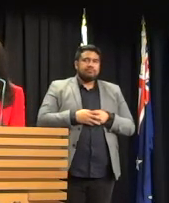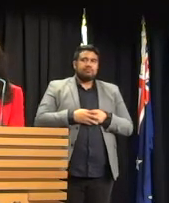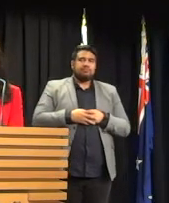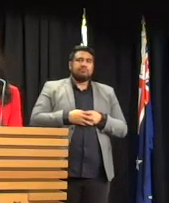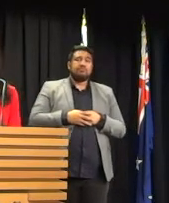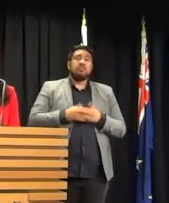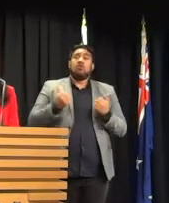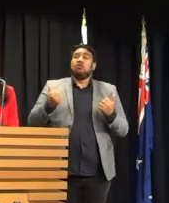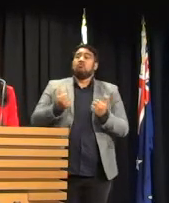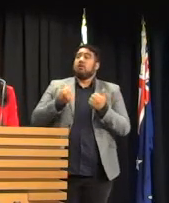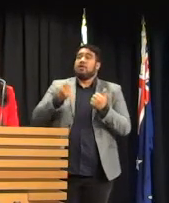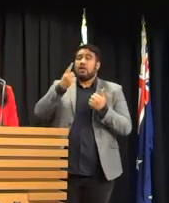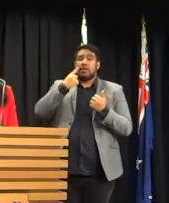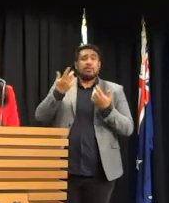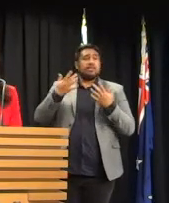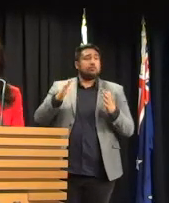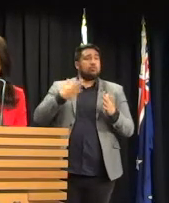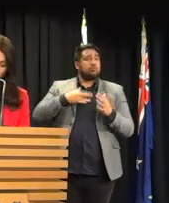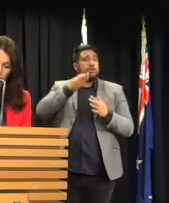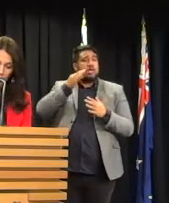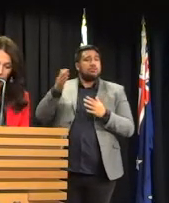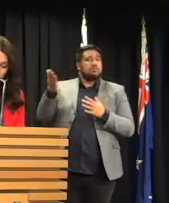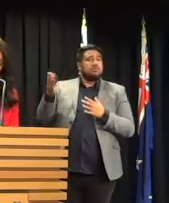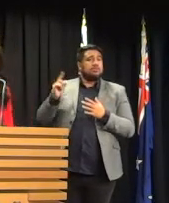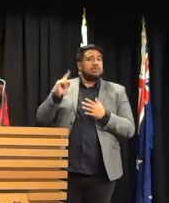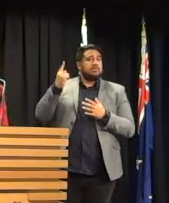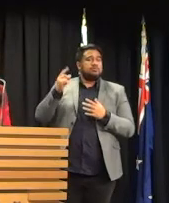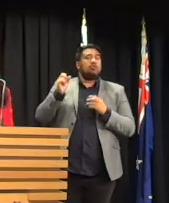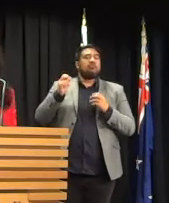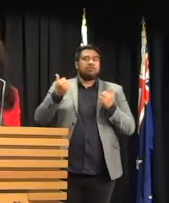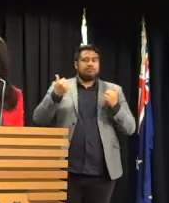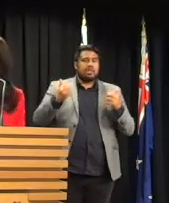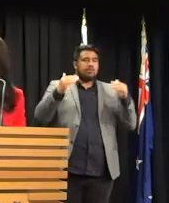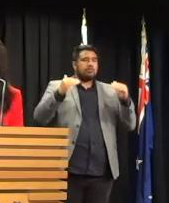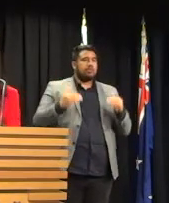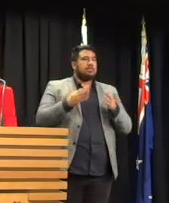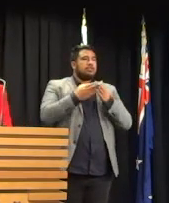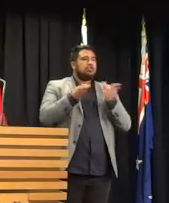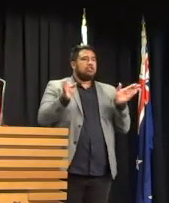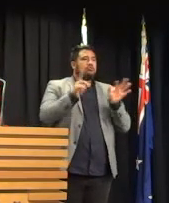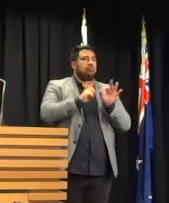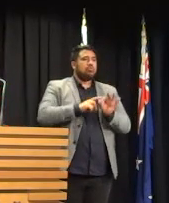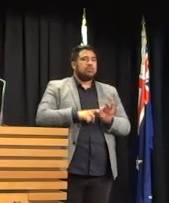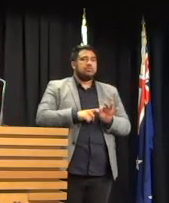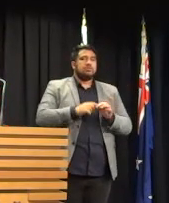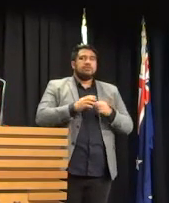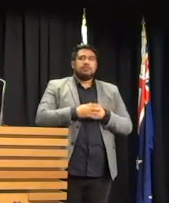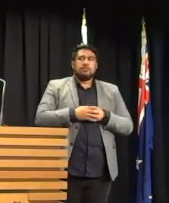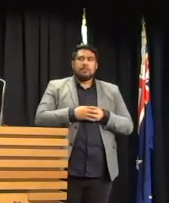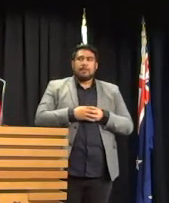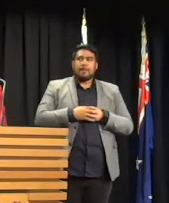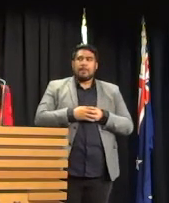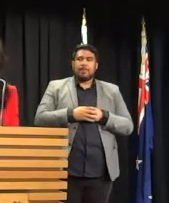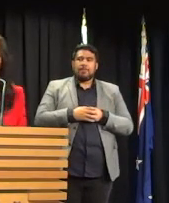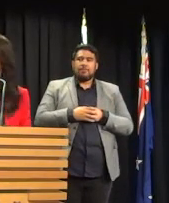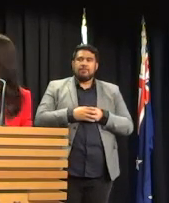I take it that's all for the Minister? Okay, great. More general questions? Okay, sure. On